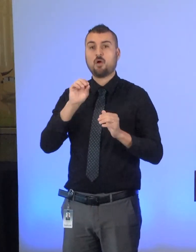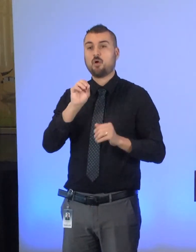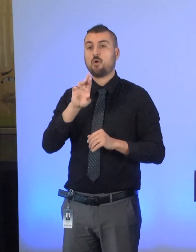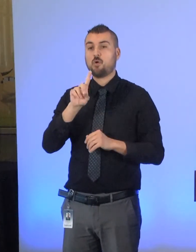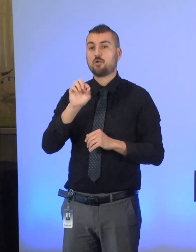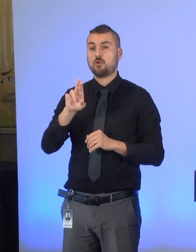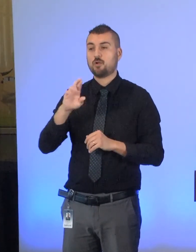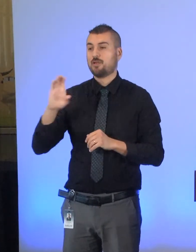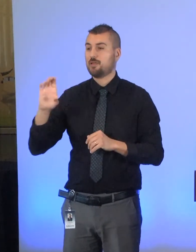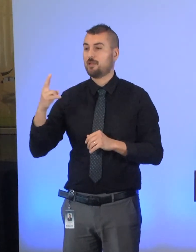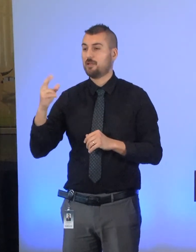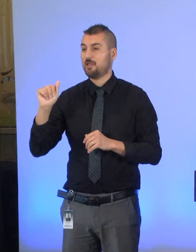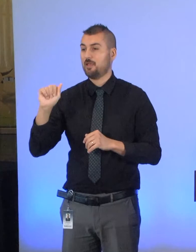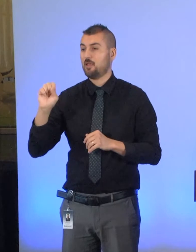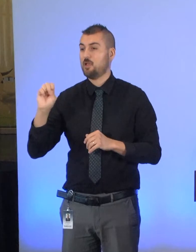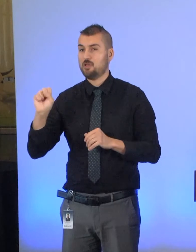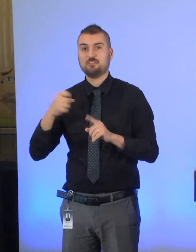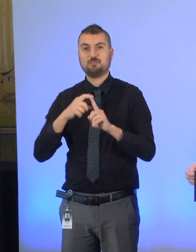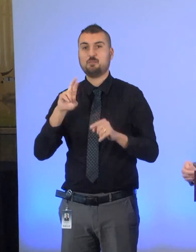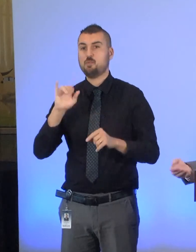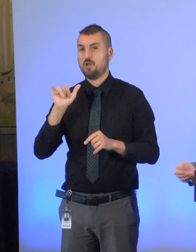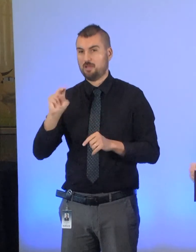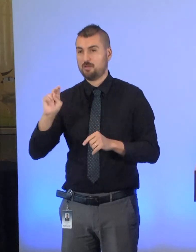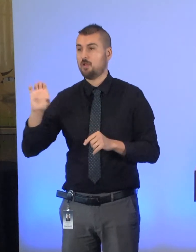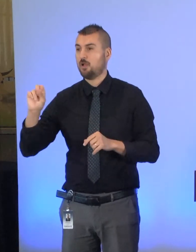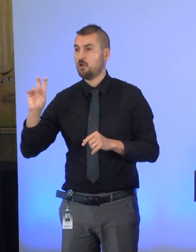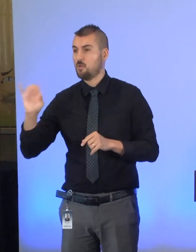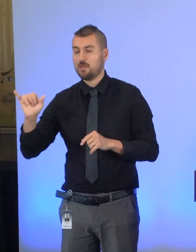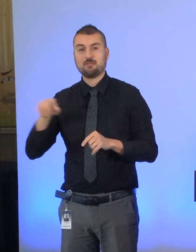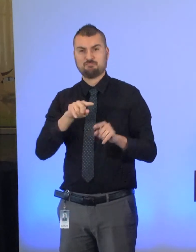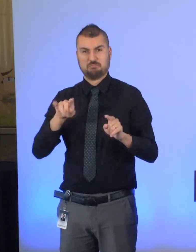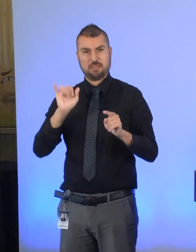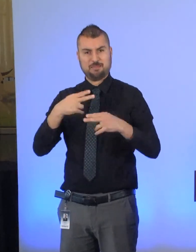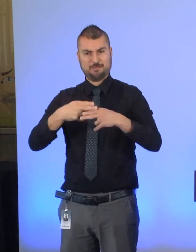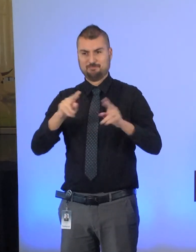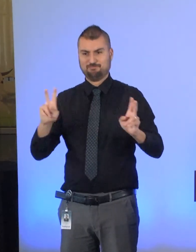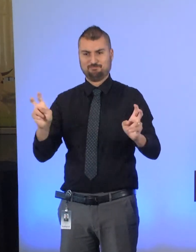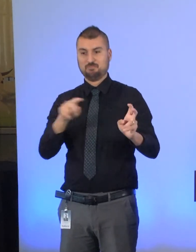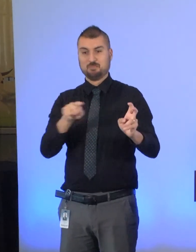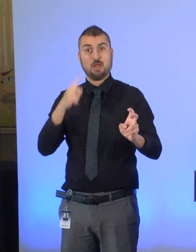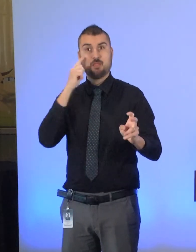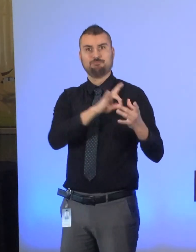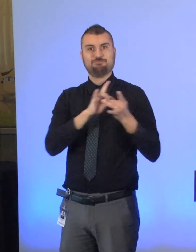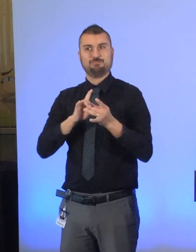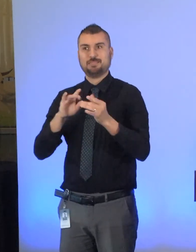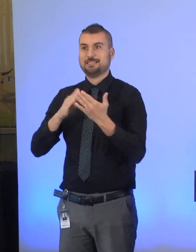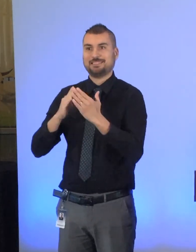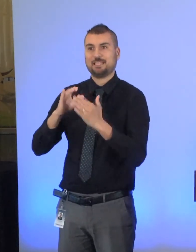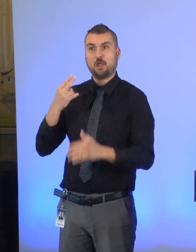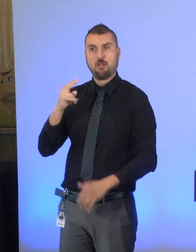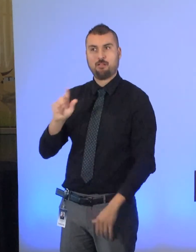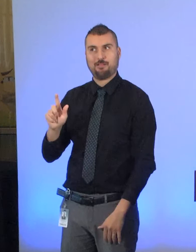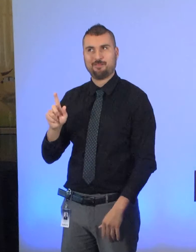by Ryan Conway. Order in Chaos. I've figured that has something to do with City Hall, but I guess not.